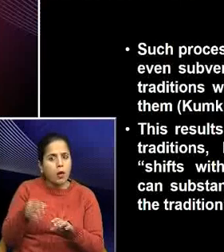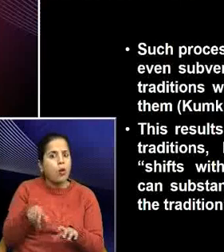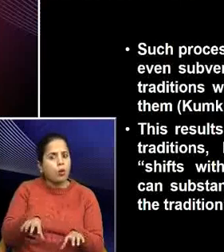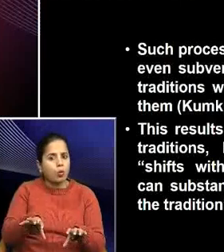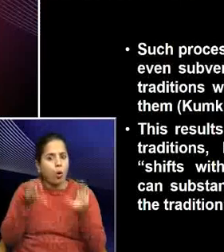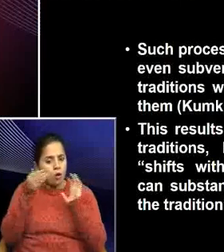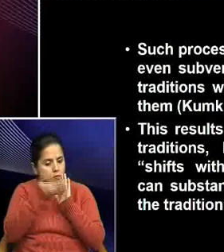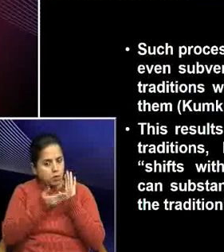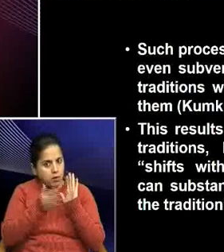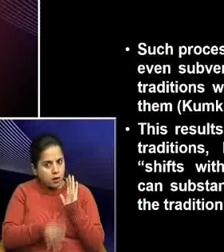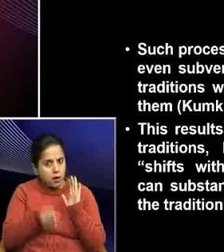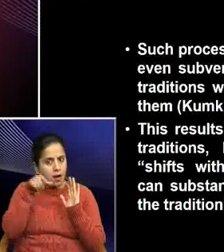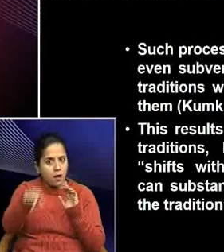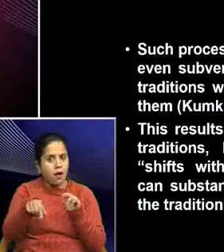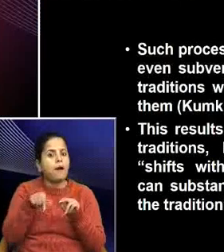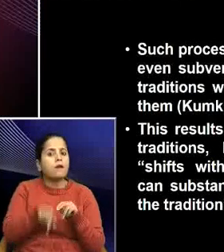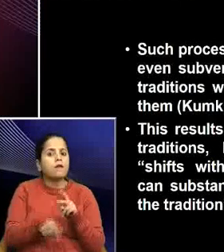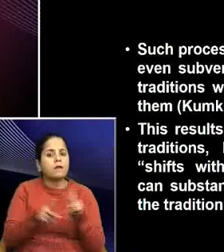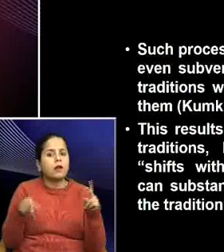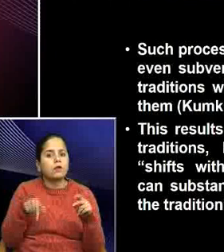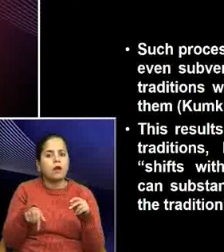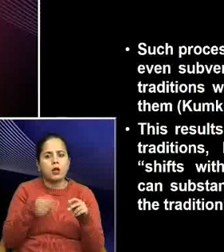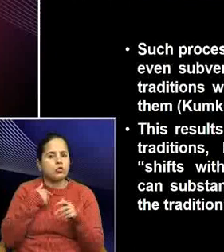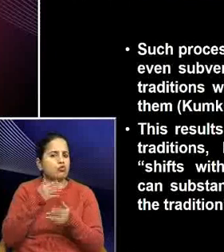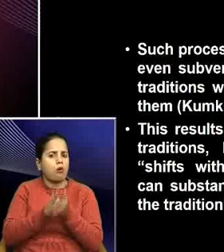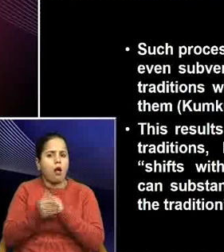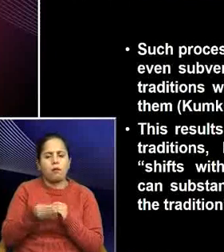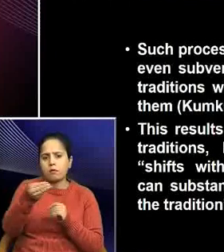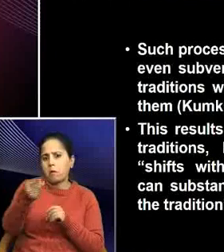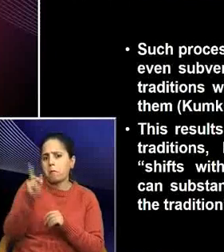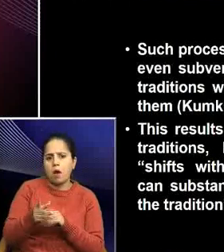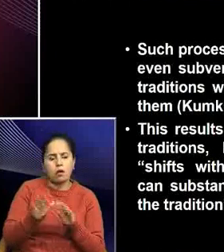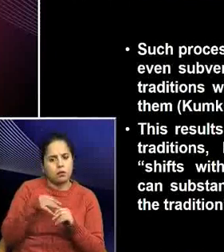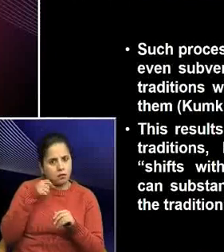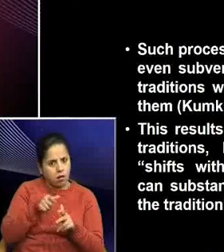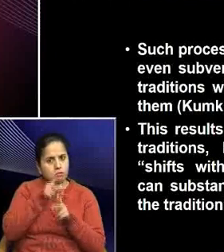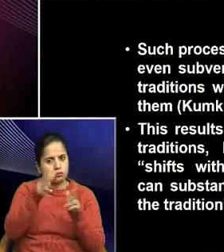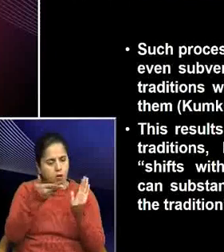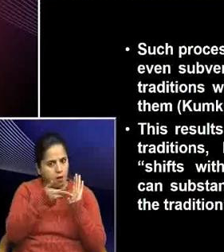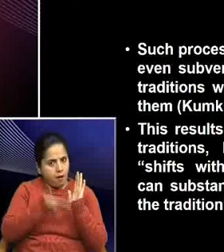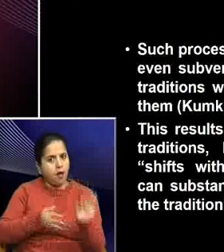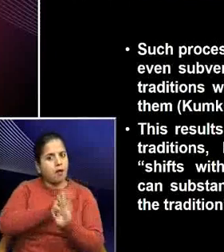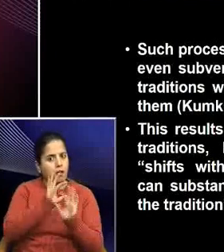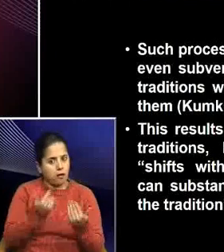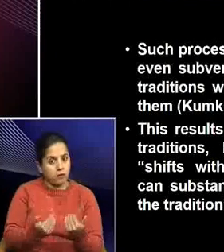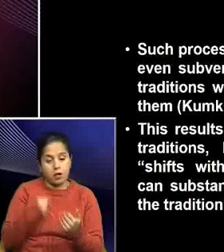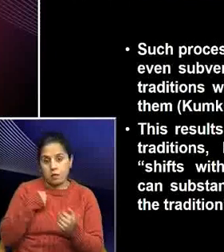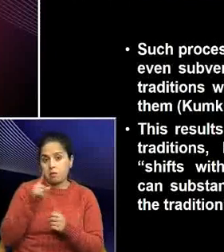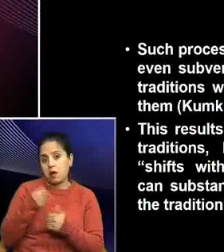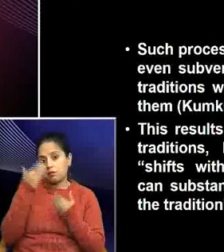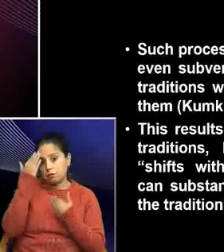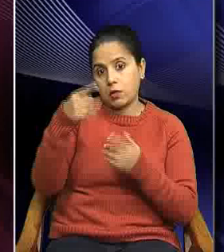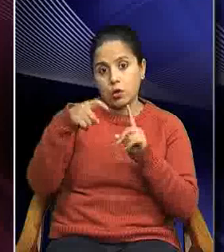of traditions without overtly challenging them. Now, I must owe this to Professor Kumkum Roy, who